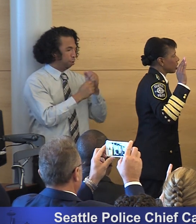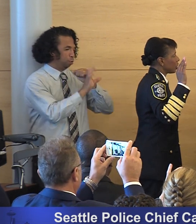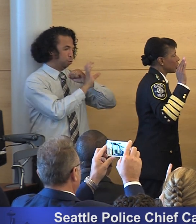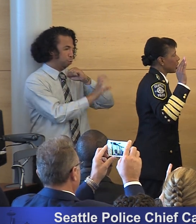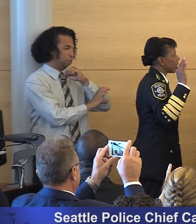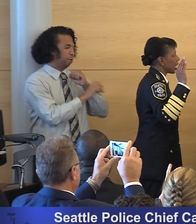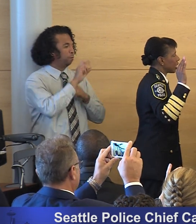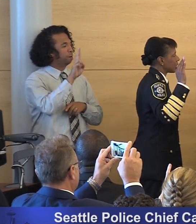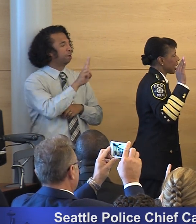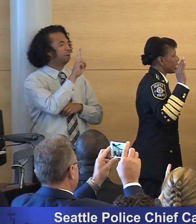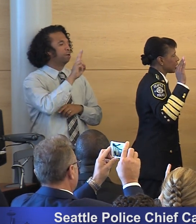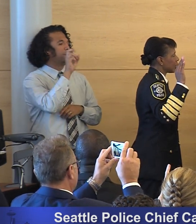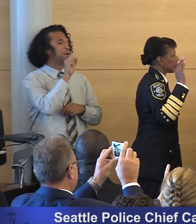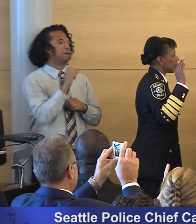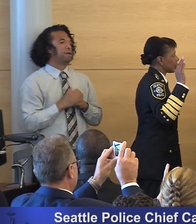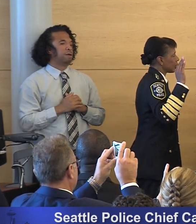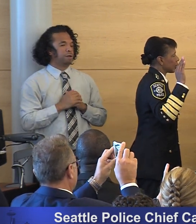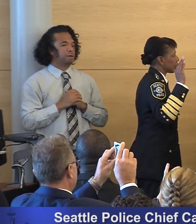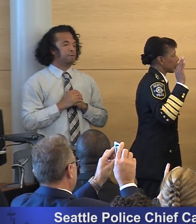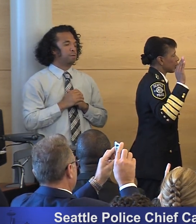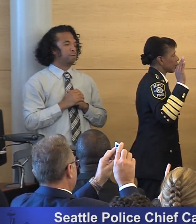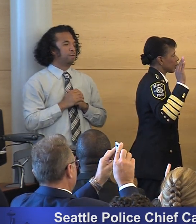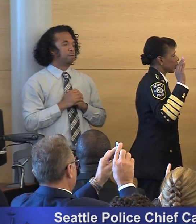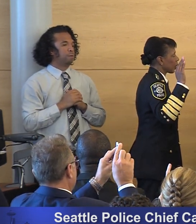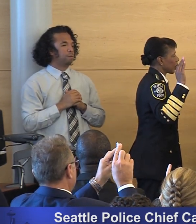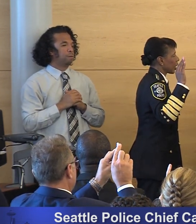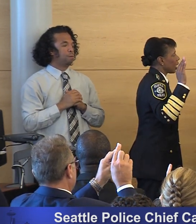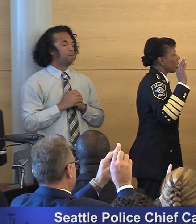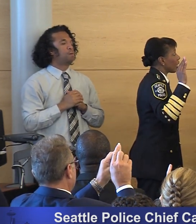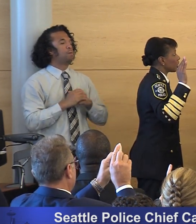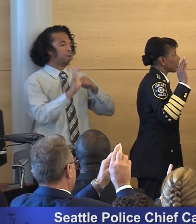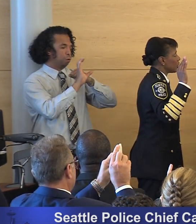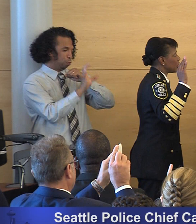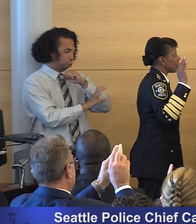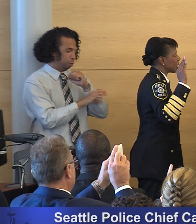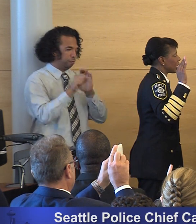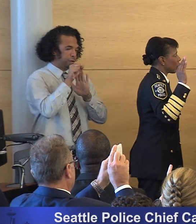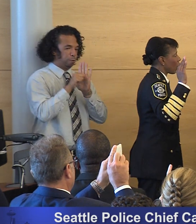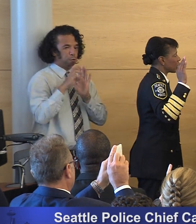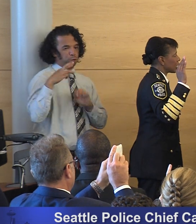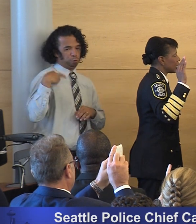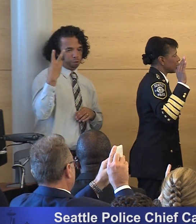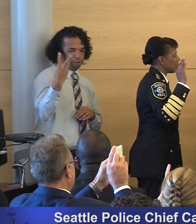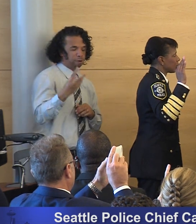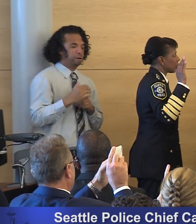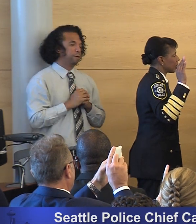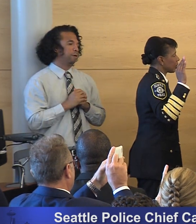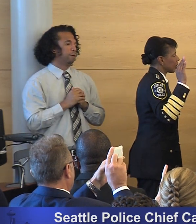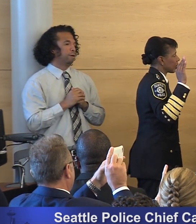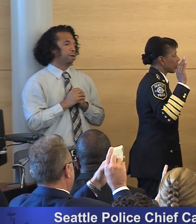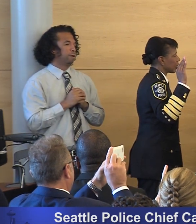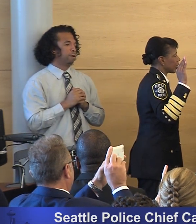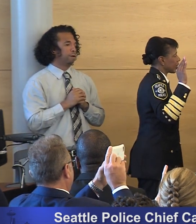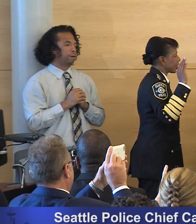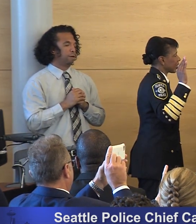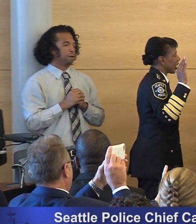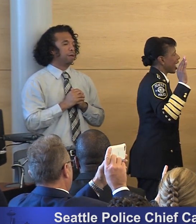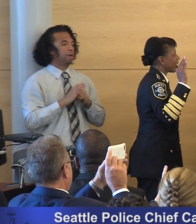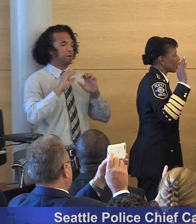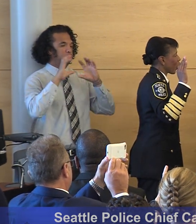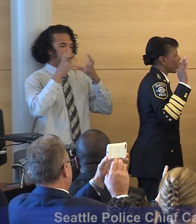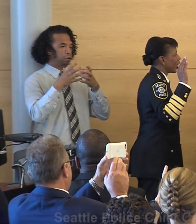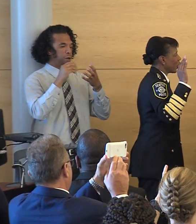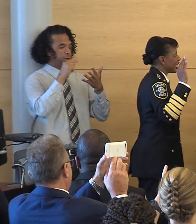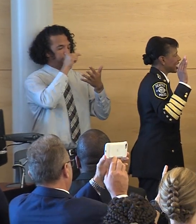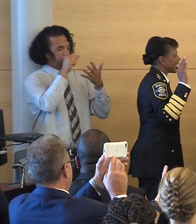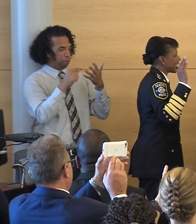the Constitution of the United States. The Constitution of the State of Washington. The Constitution of the State of Washington. And the Charter and Ordinances. And